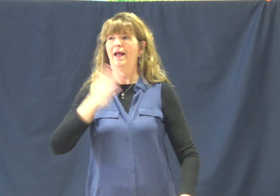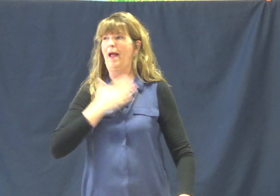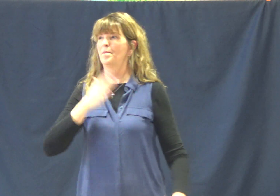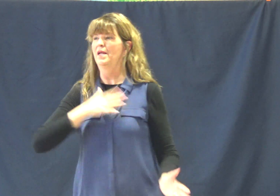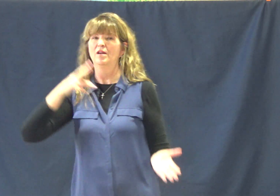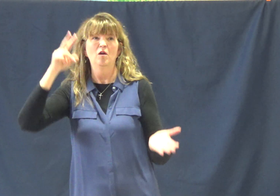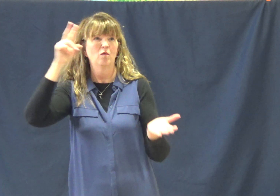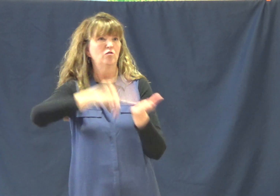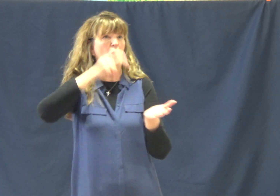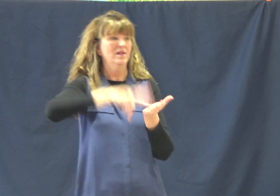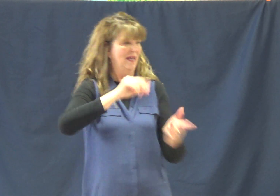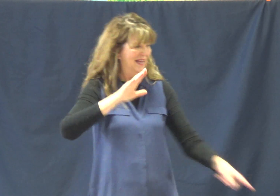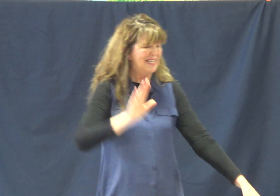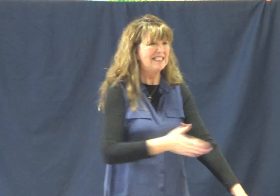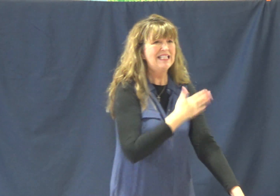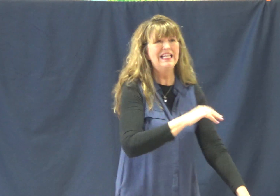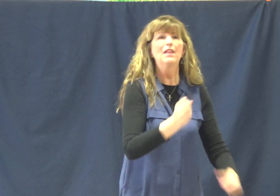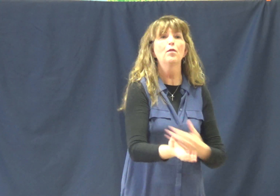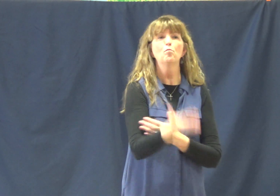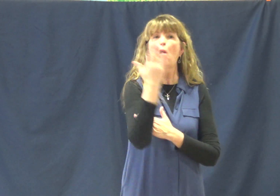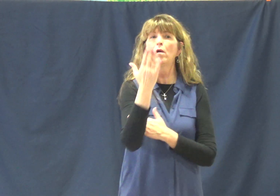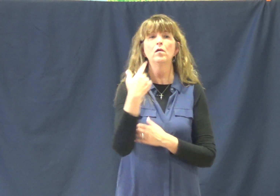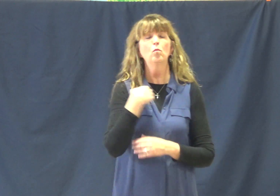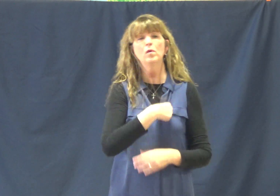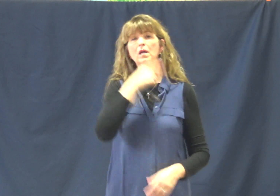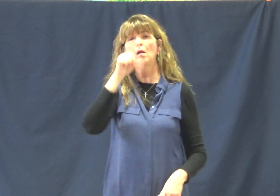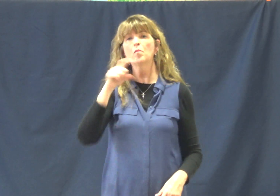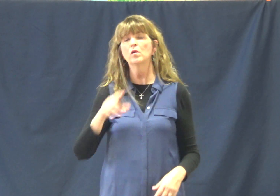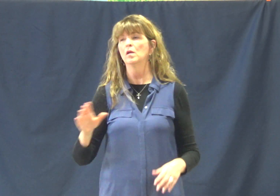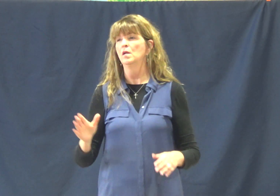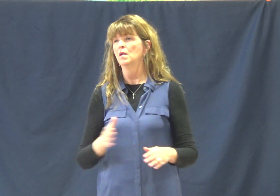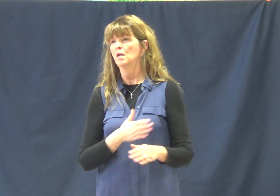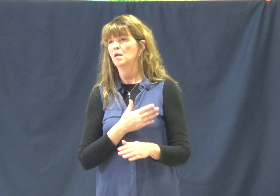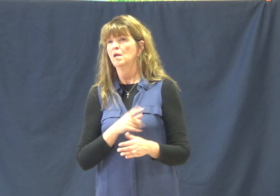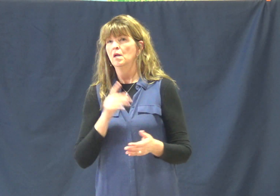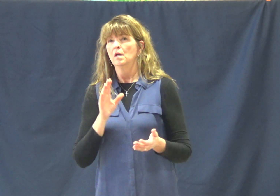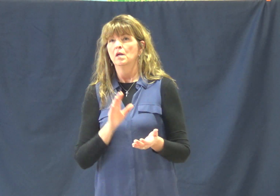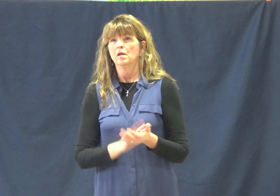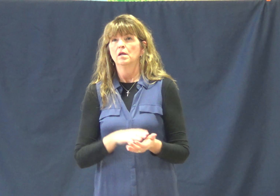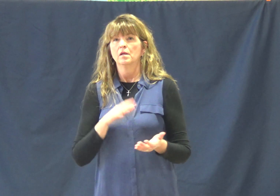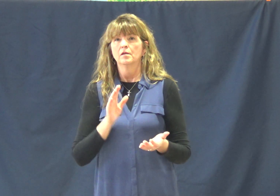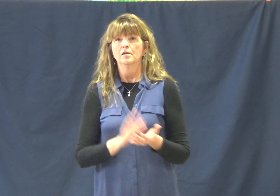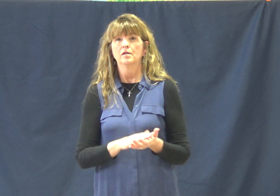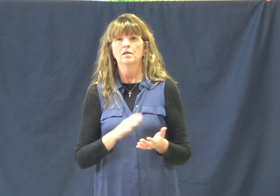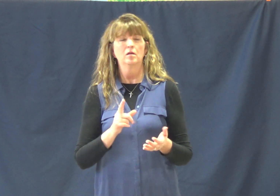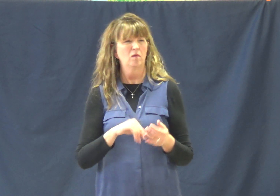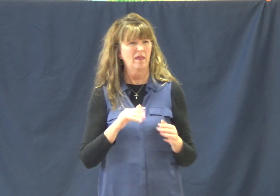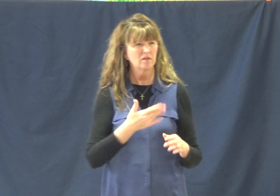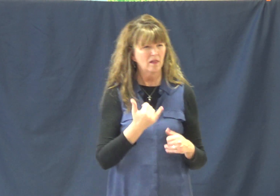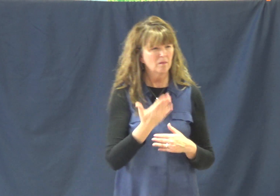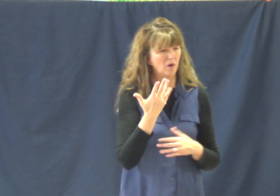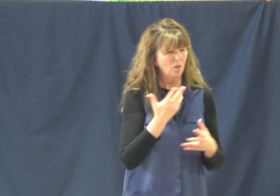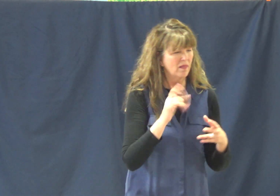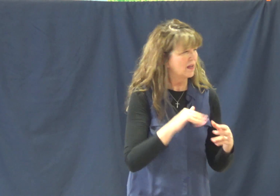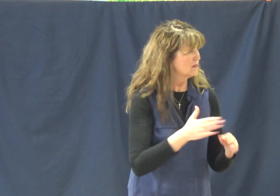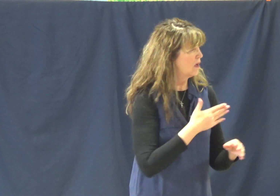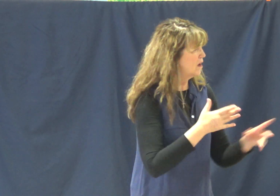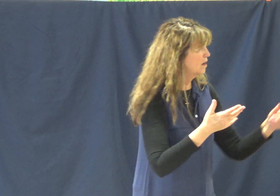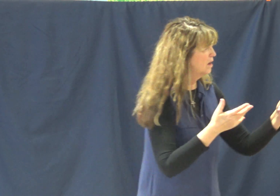of why we should be happy. This, when we sing these praise songs, we should be like, praise God.